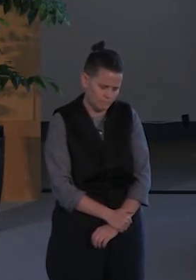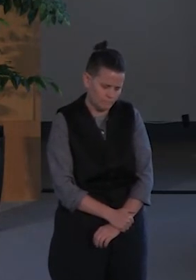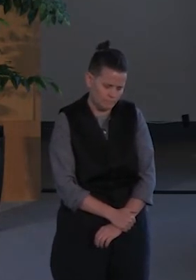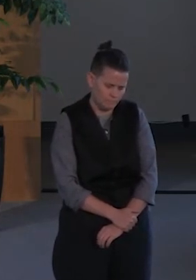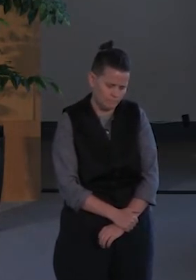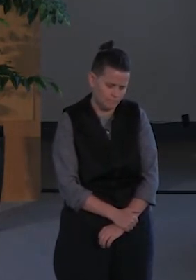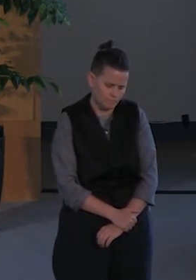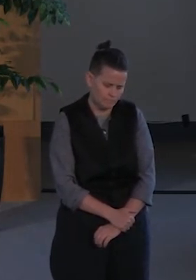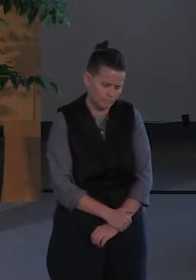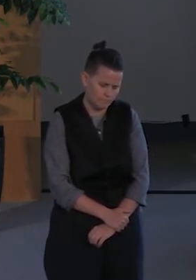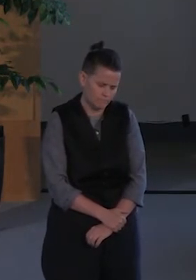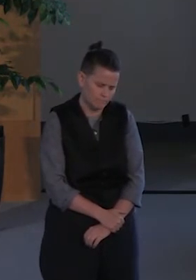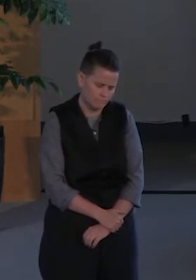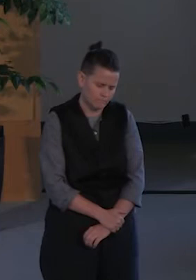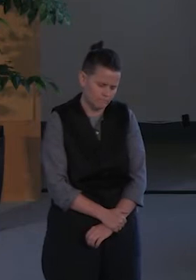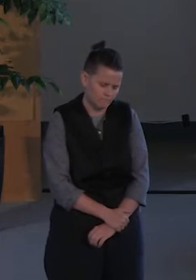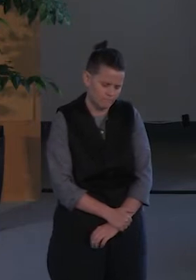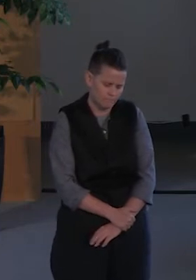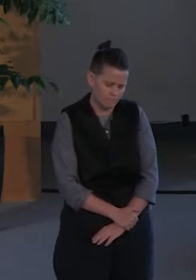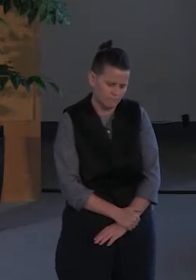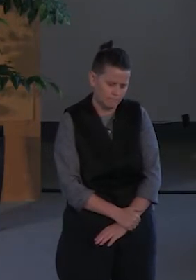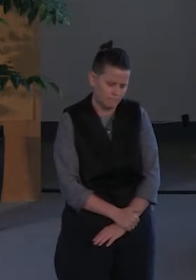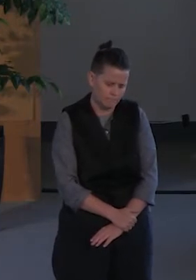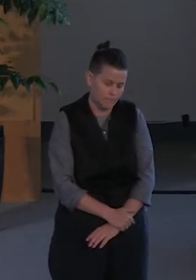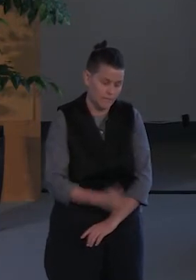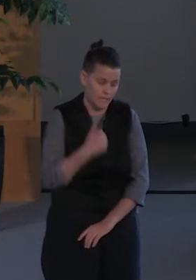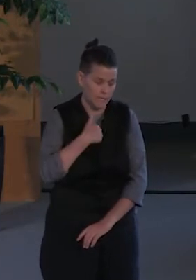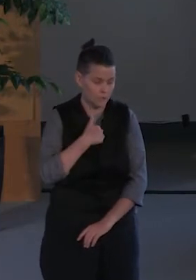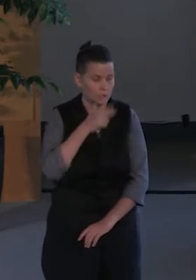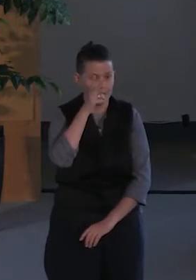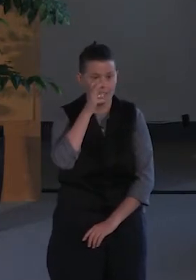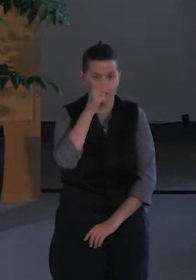you may say your goodbyes, your appreciation.